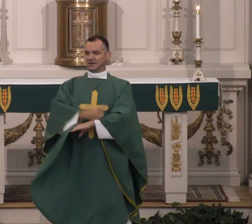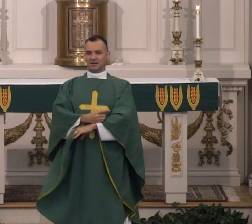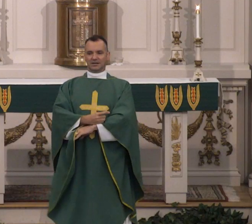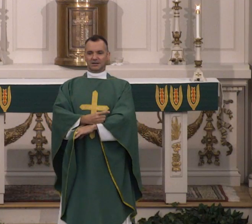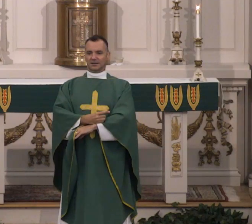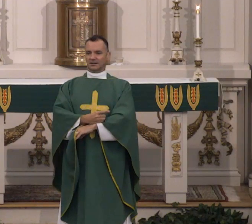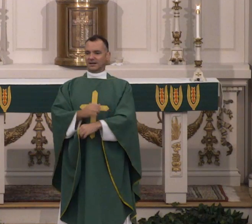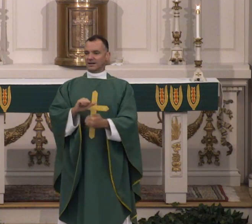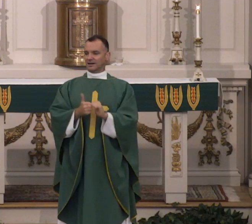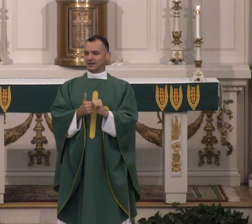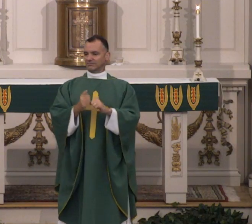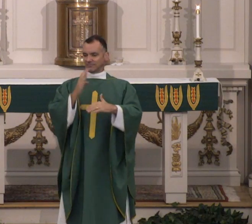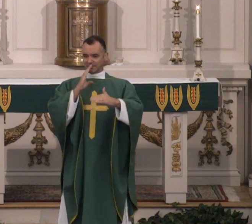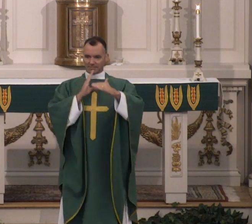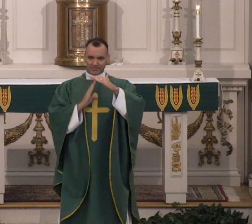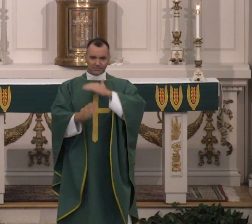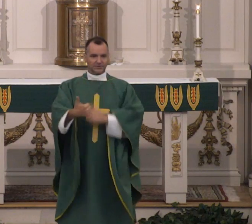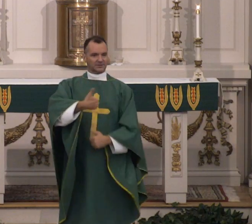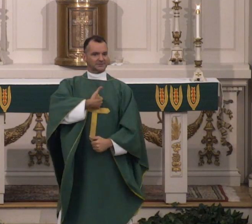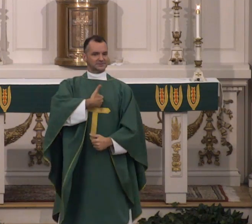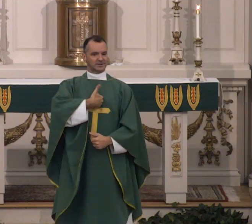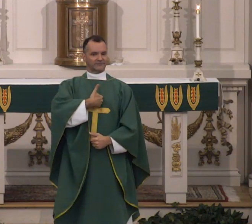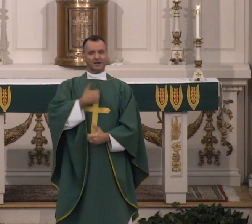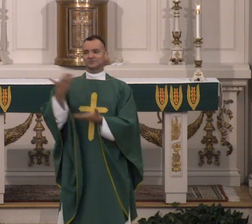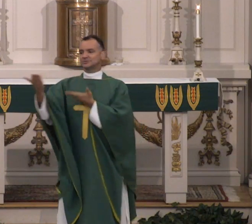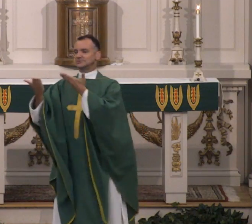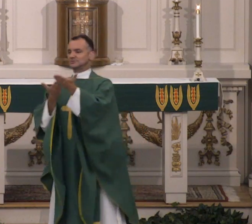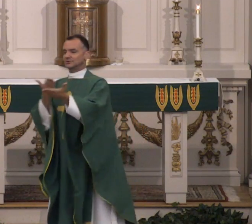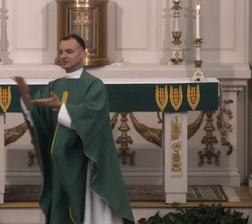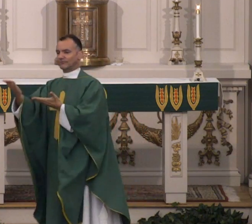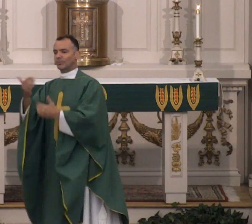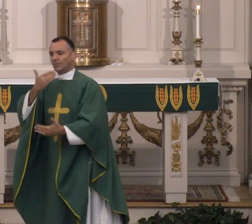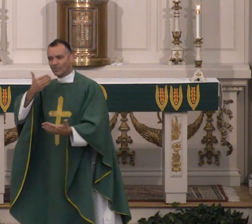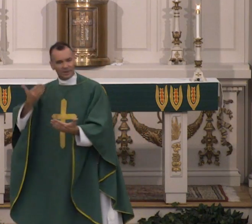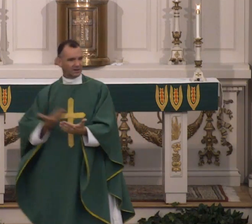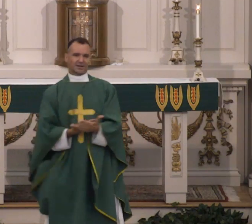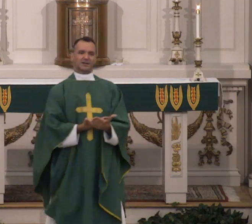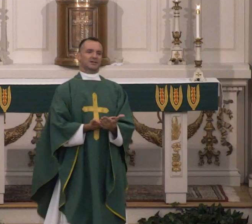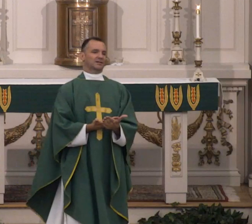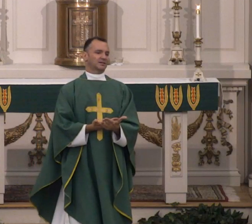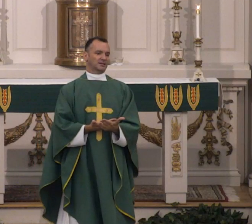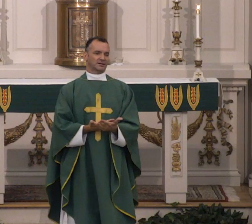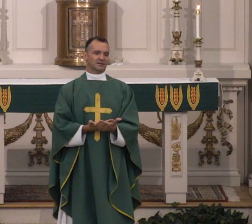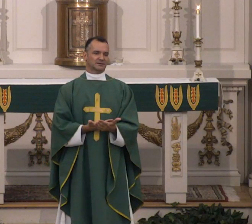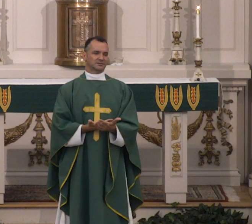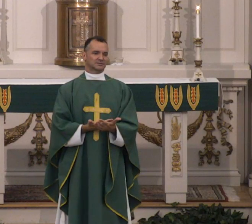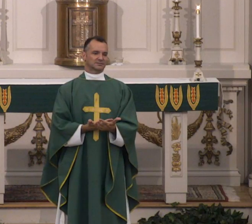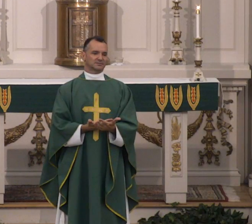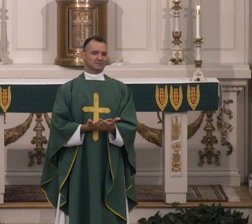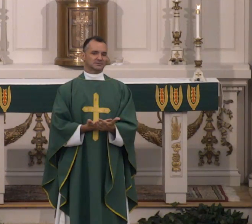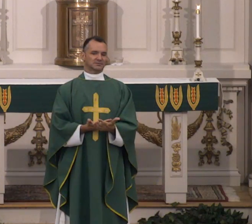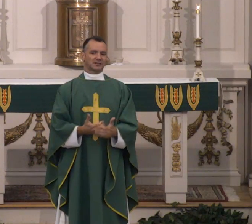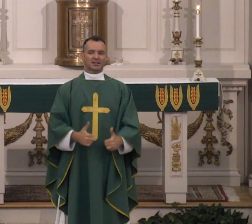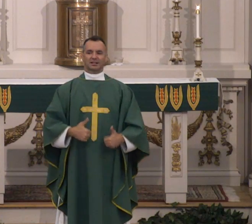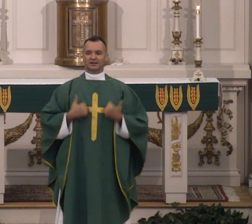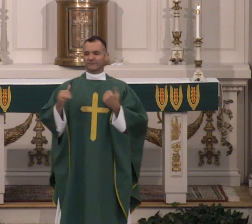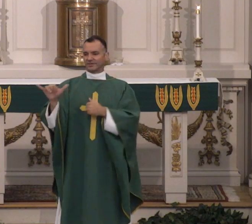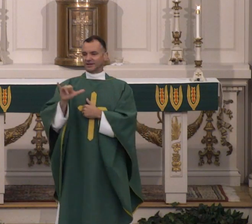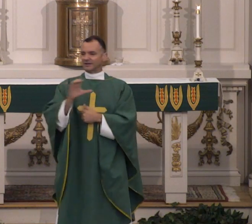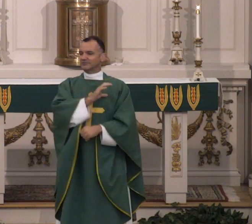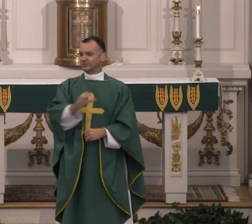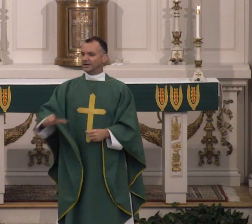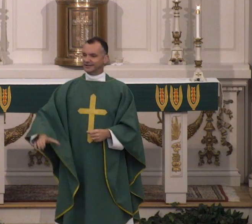live each day with humility and serving well our brothers and